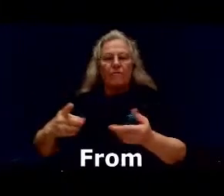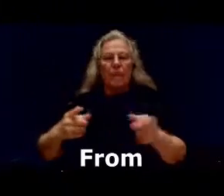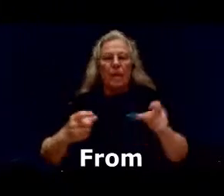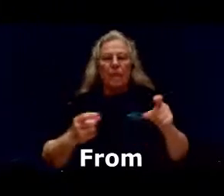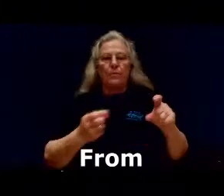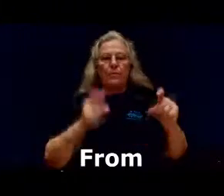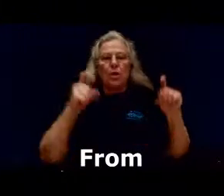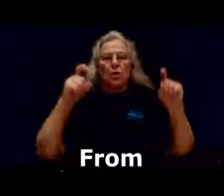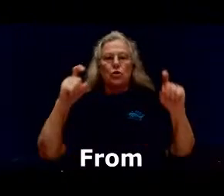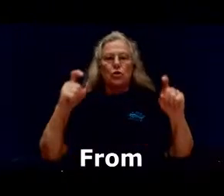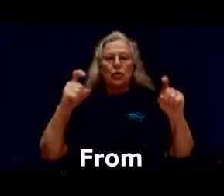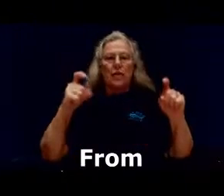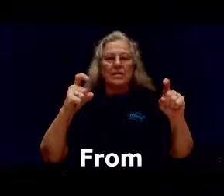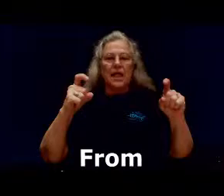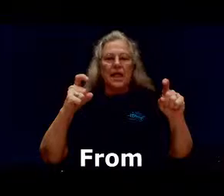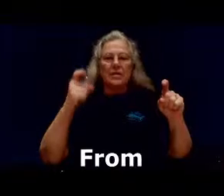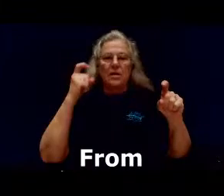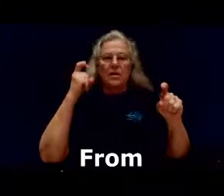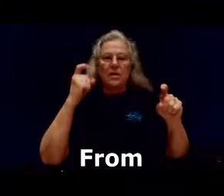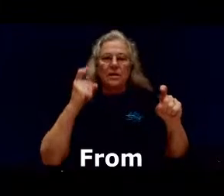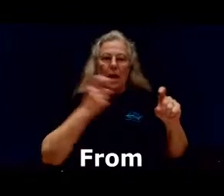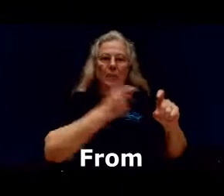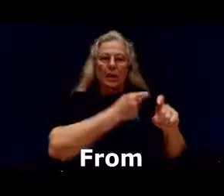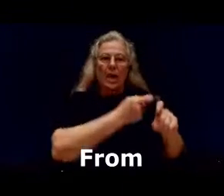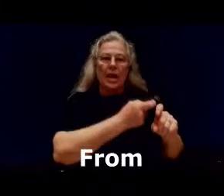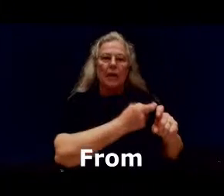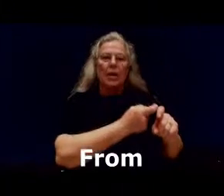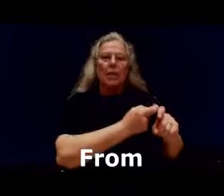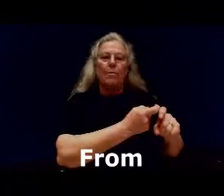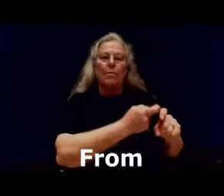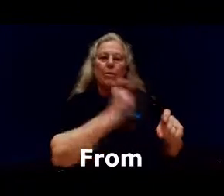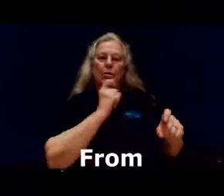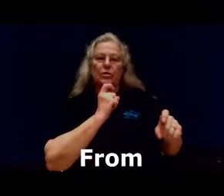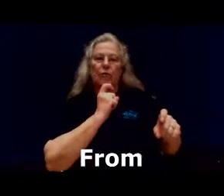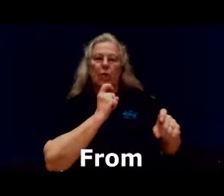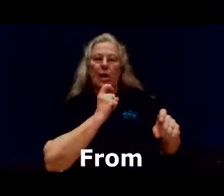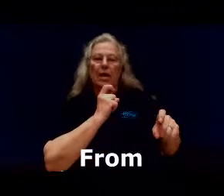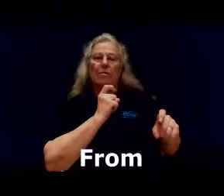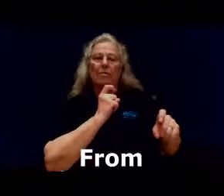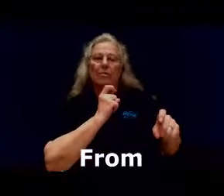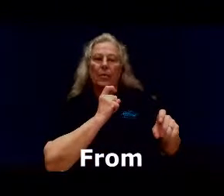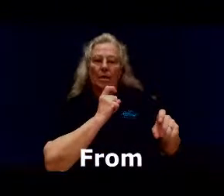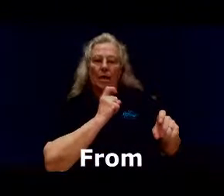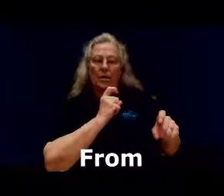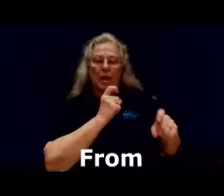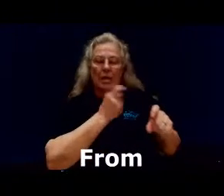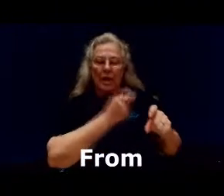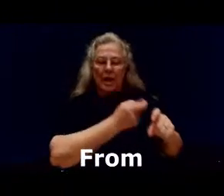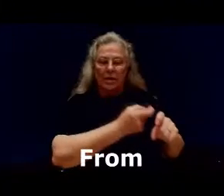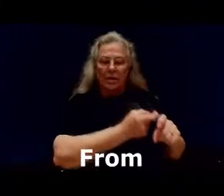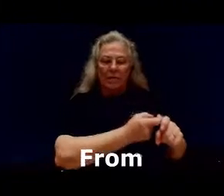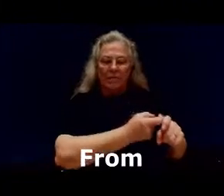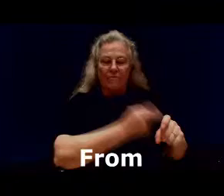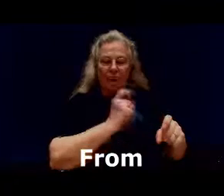From, 2X hands, dominant hand pulls away from the non-dominant hand. From.